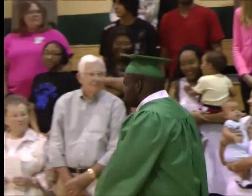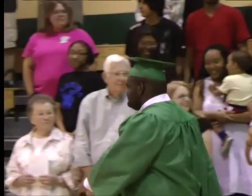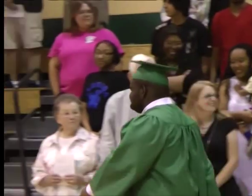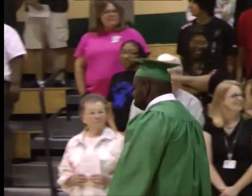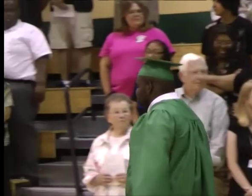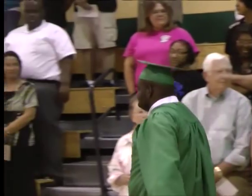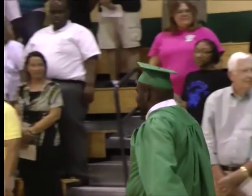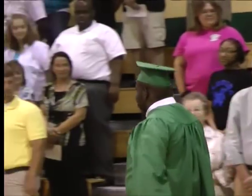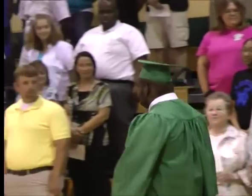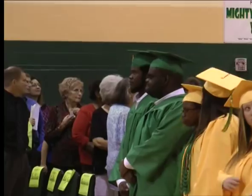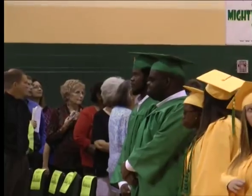Transcribed by